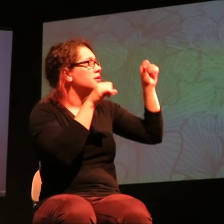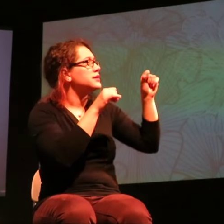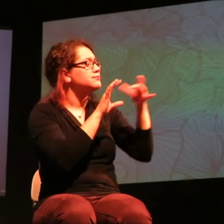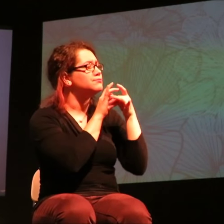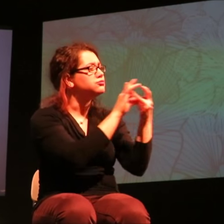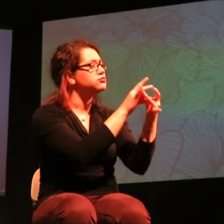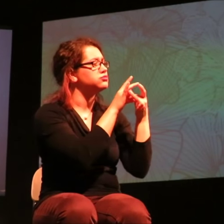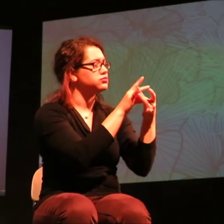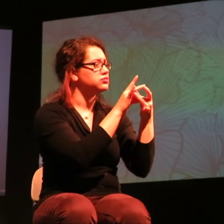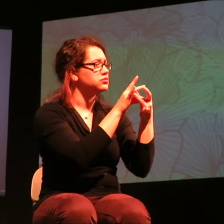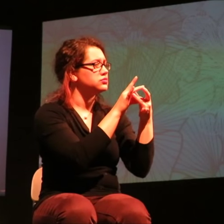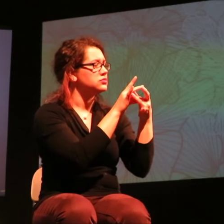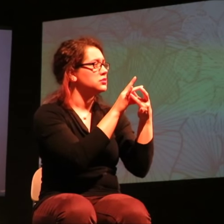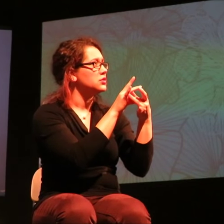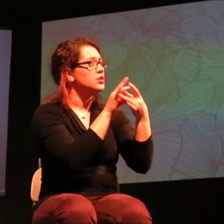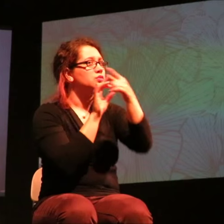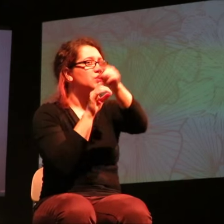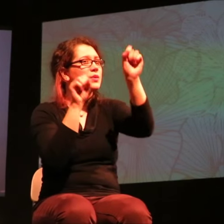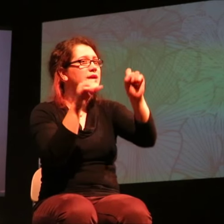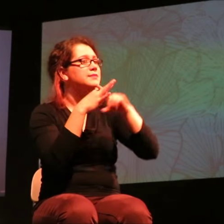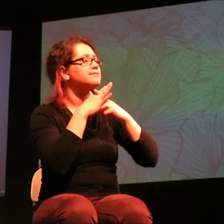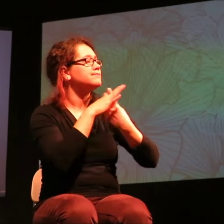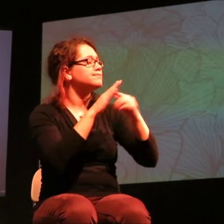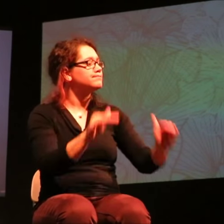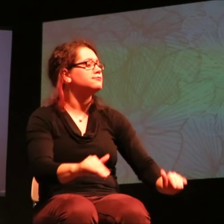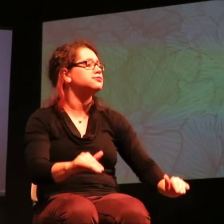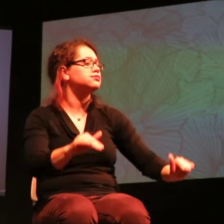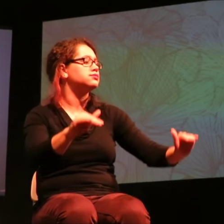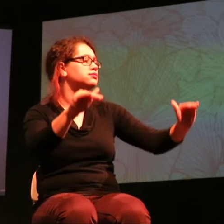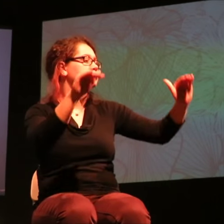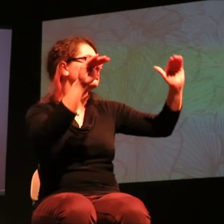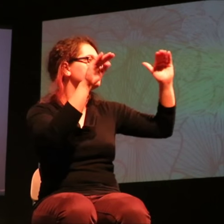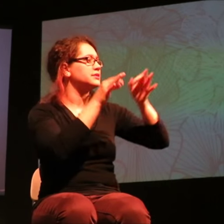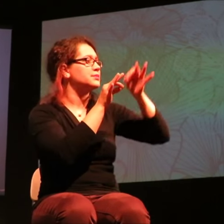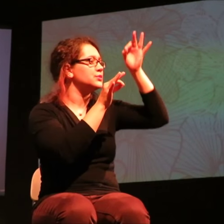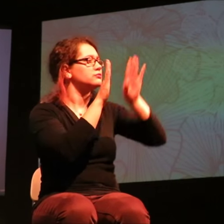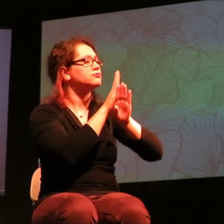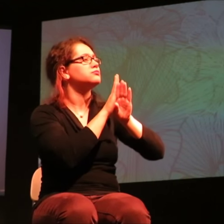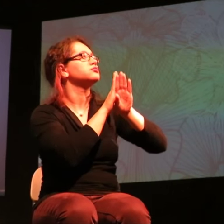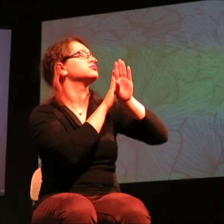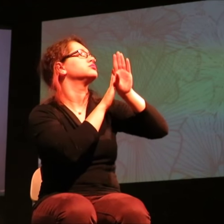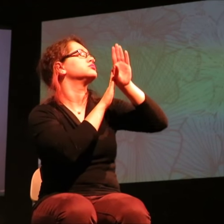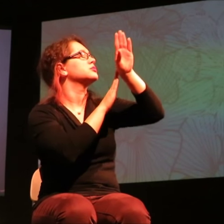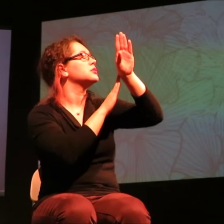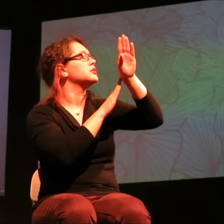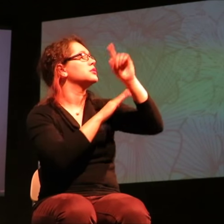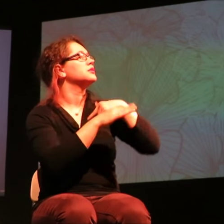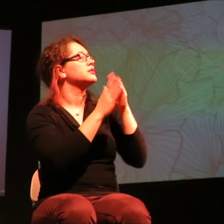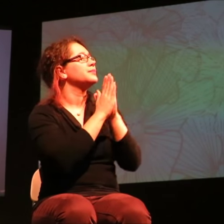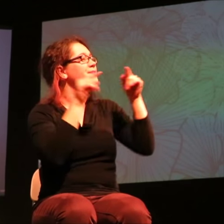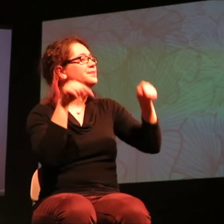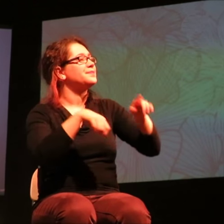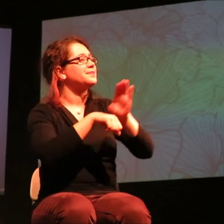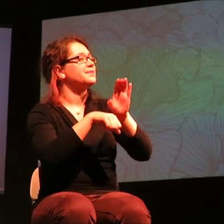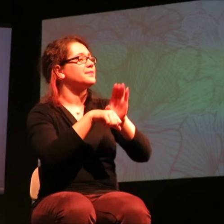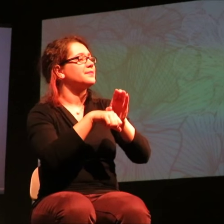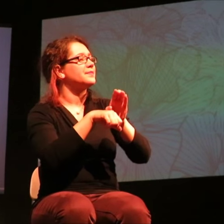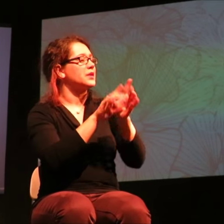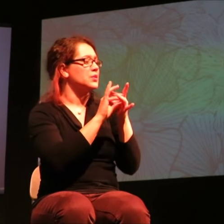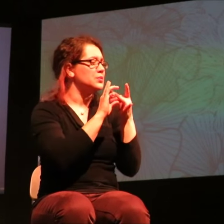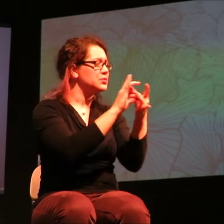start growing and learning about you, God. May we be a church, God, where